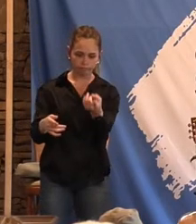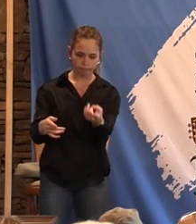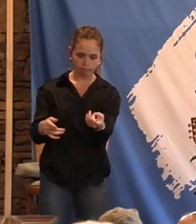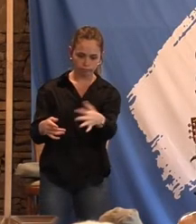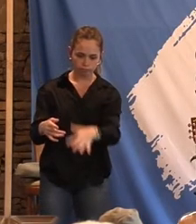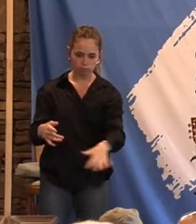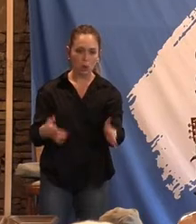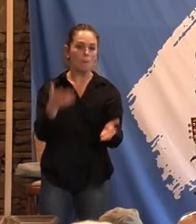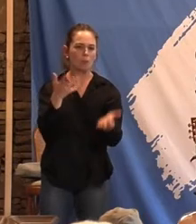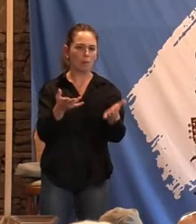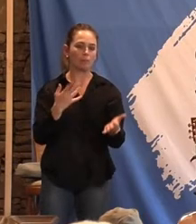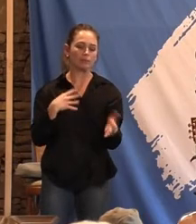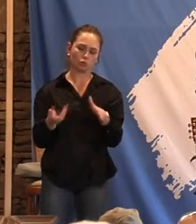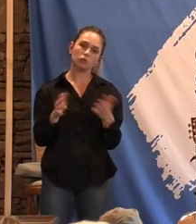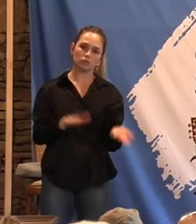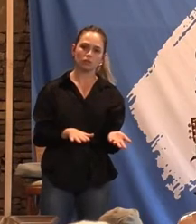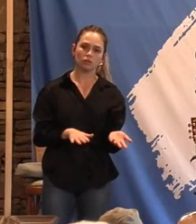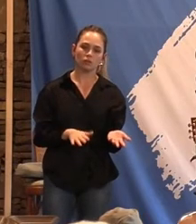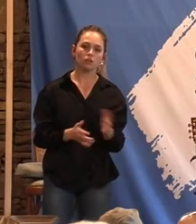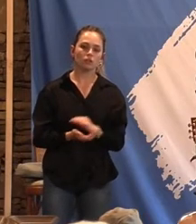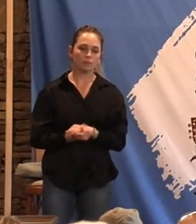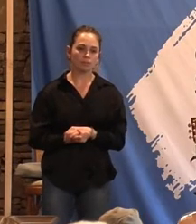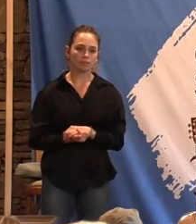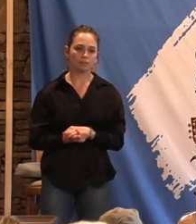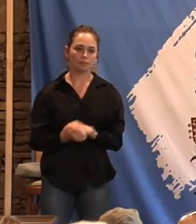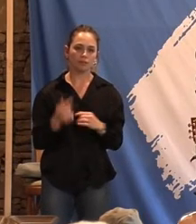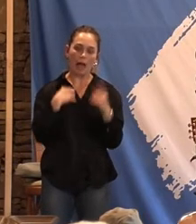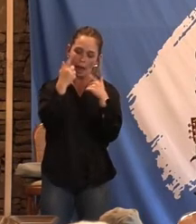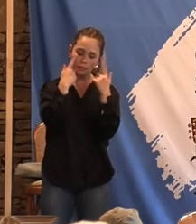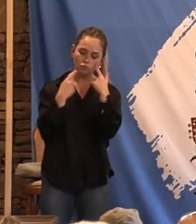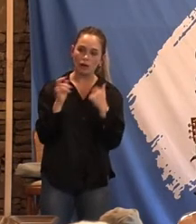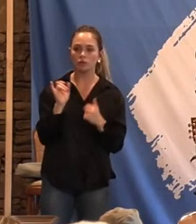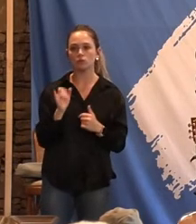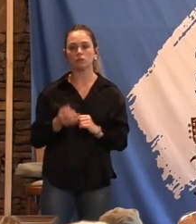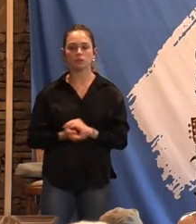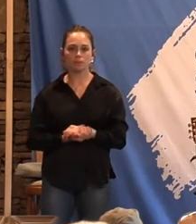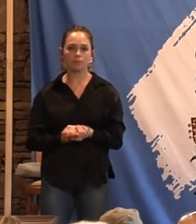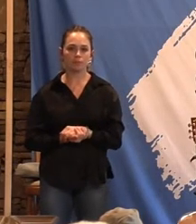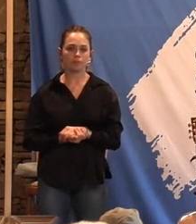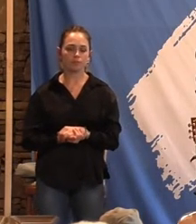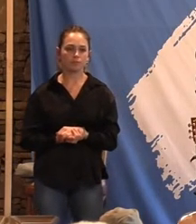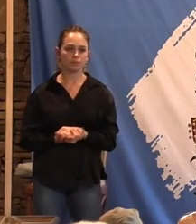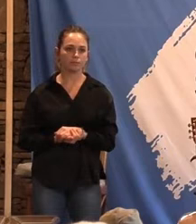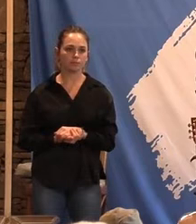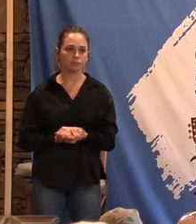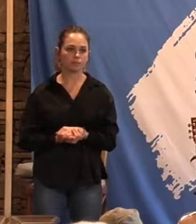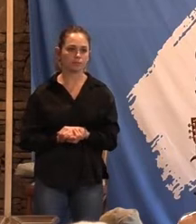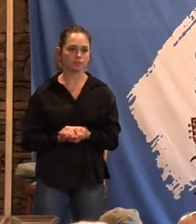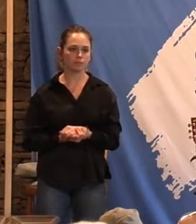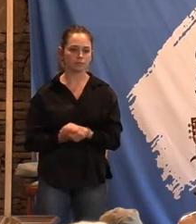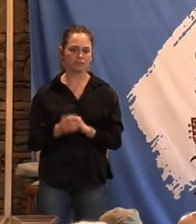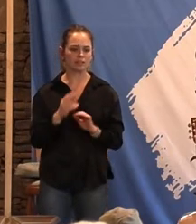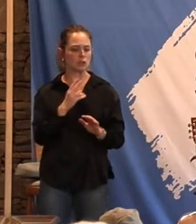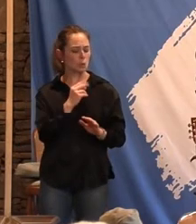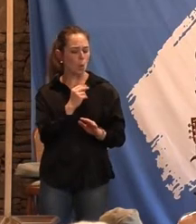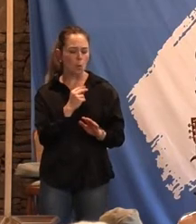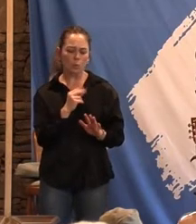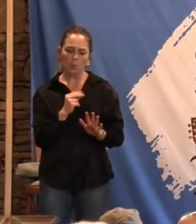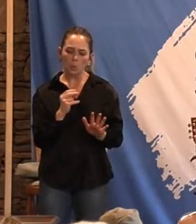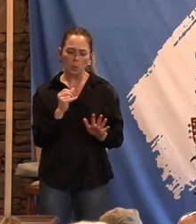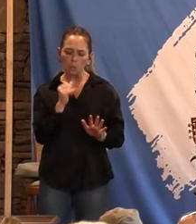ground, probably to her death. I cried too. No, baby, no, honey,